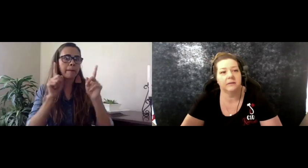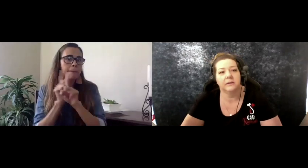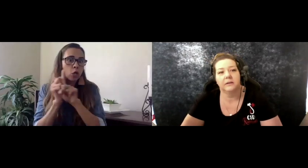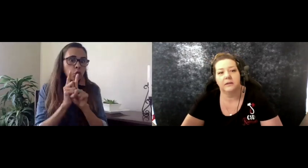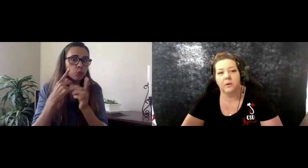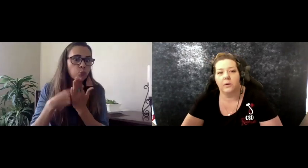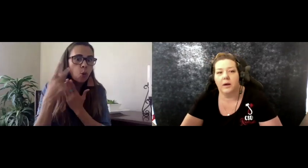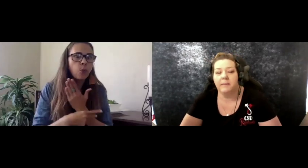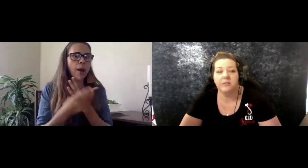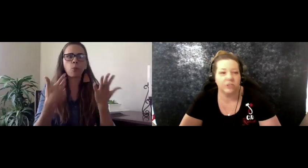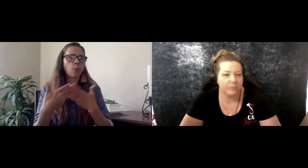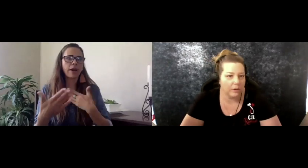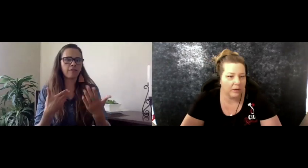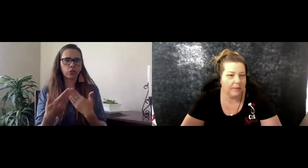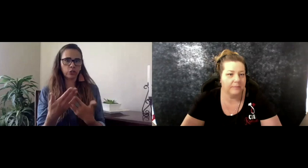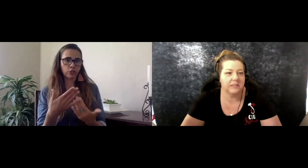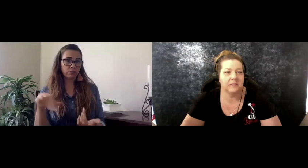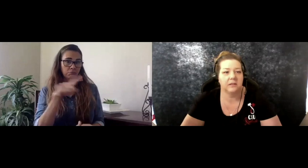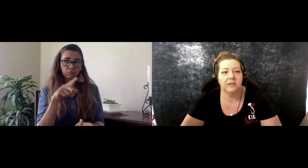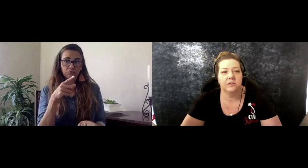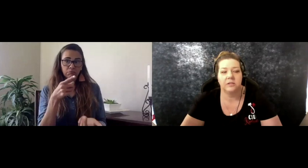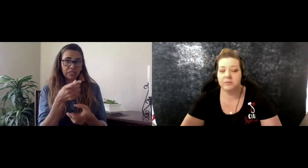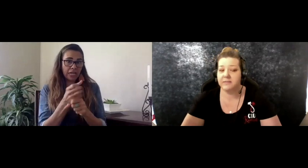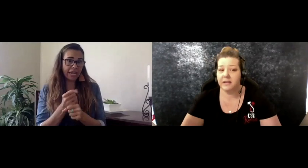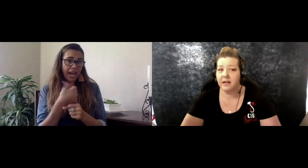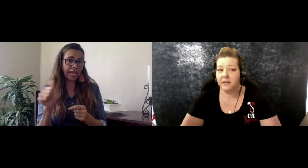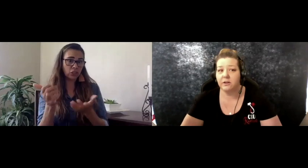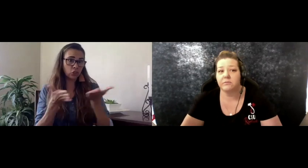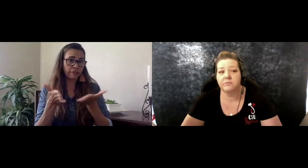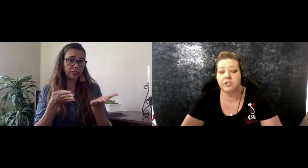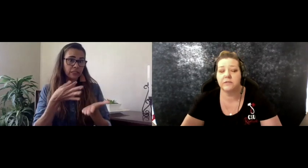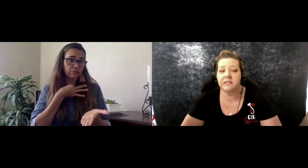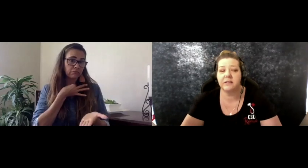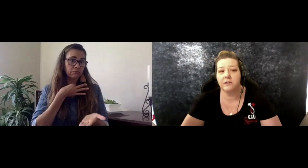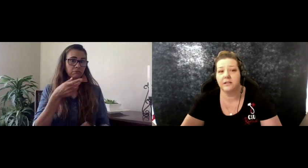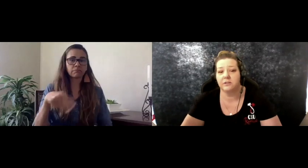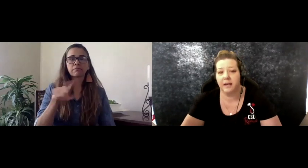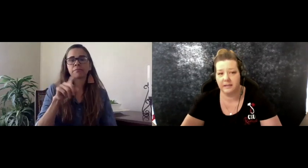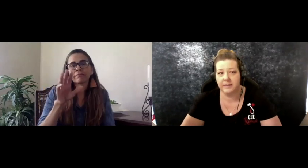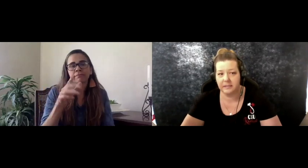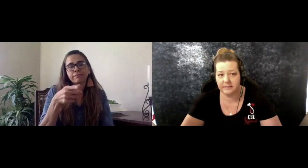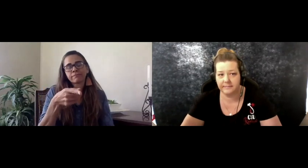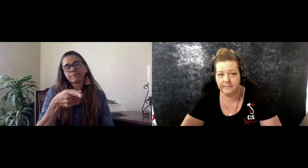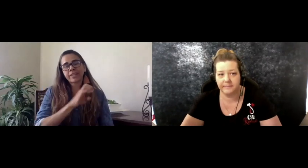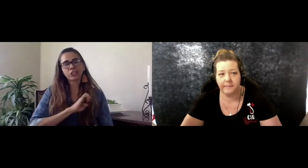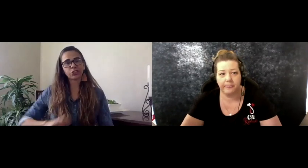tutoring, mentorship programs? Do they receive any other services other than